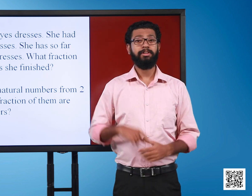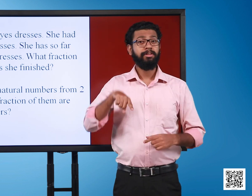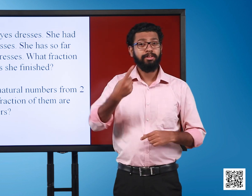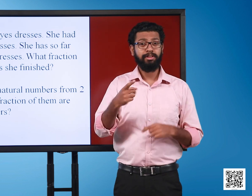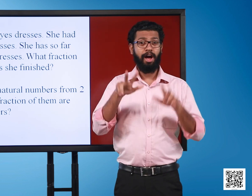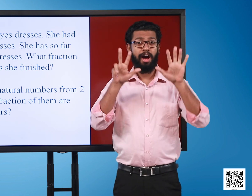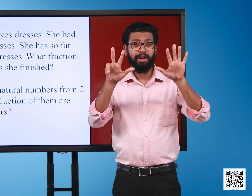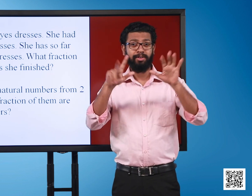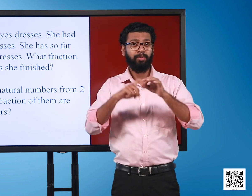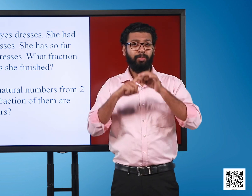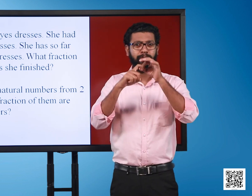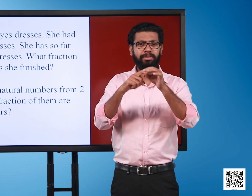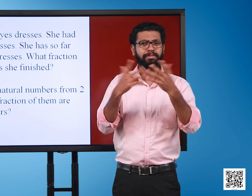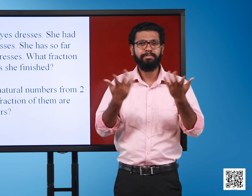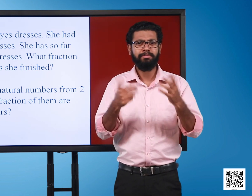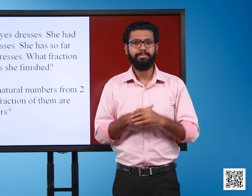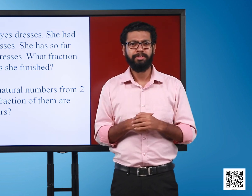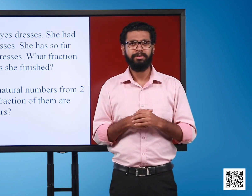Write the natural numbers from 2 to 12.